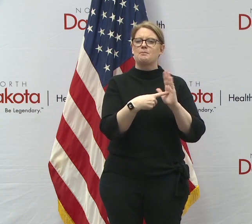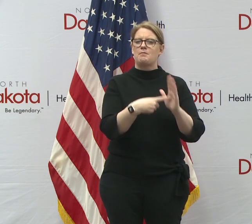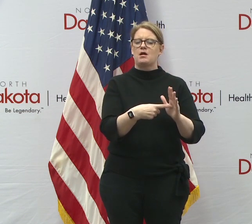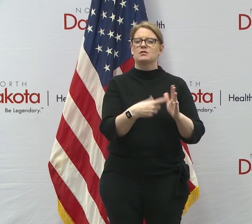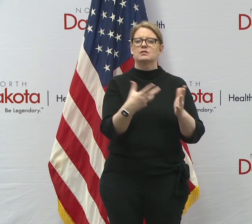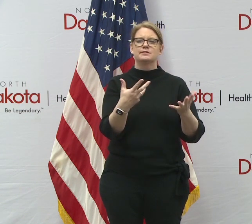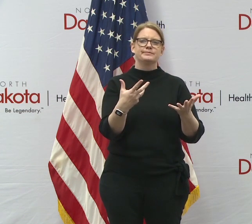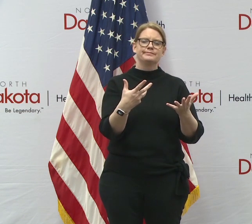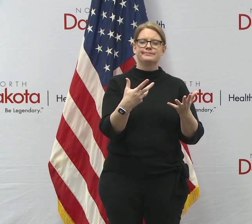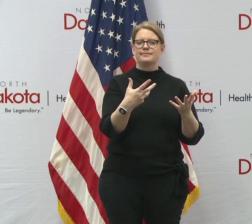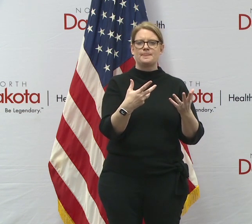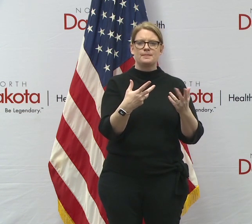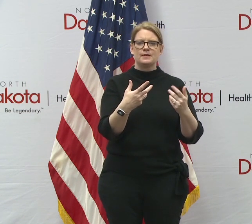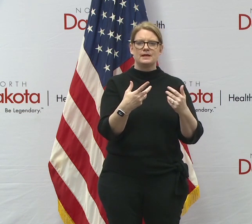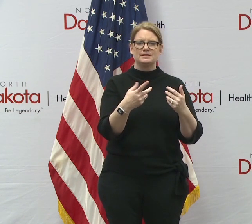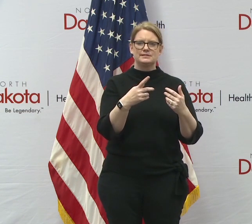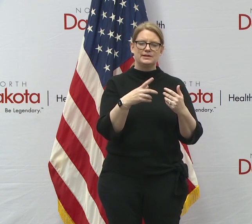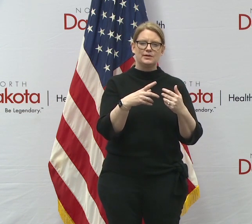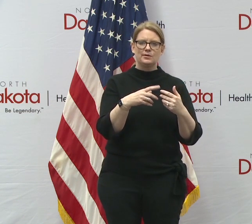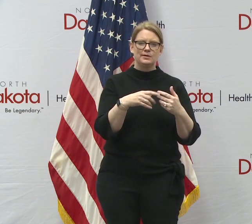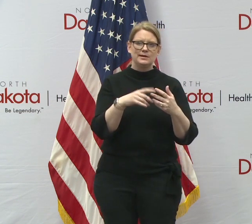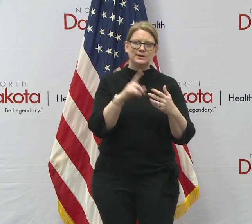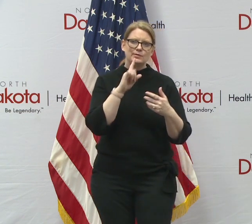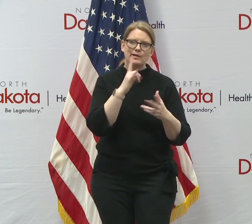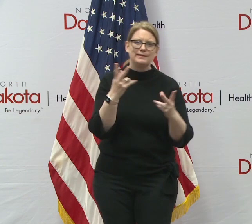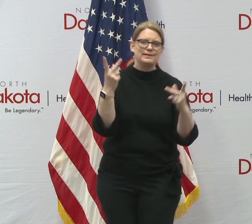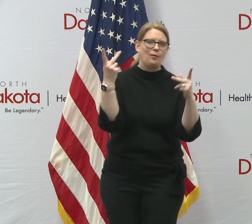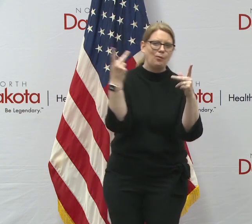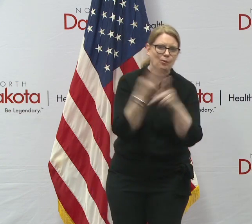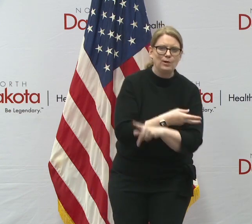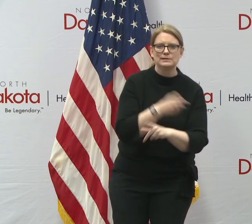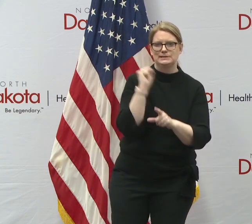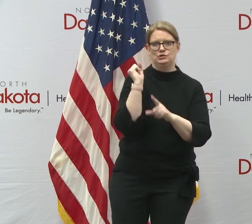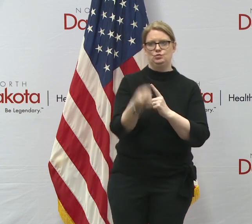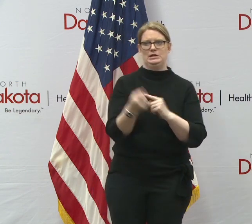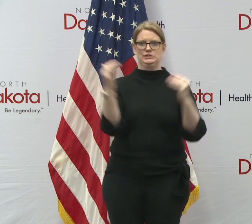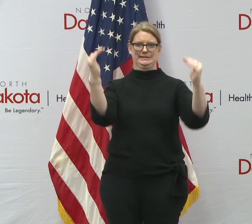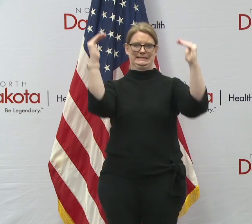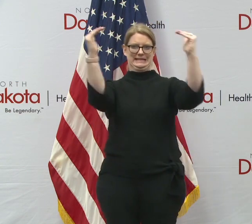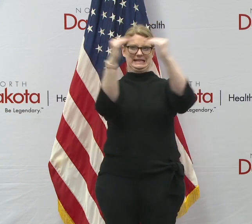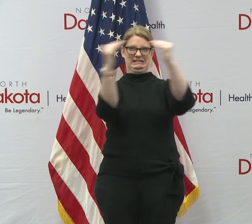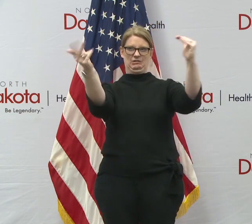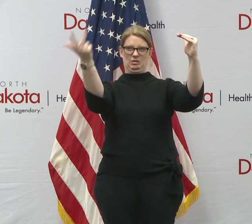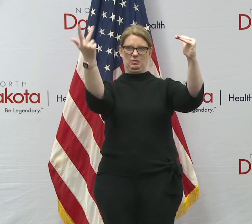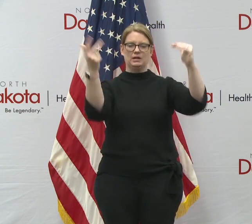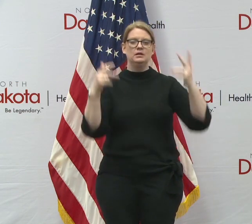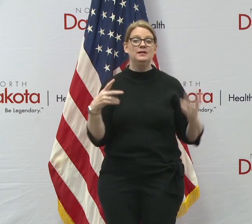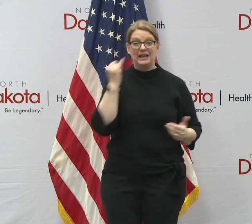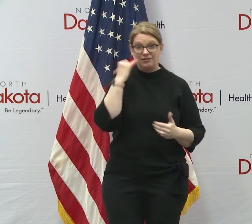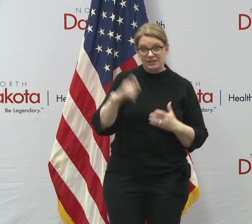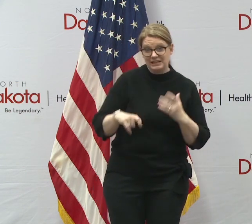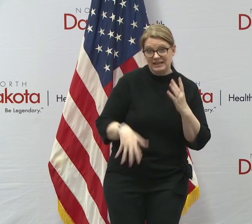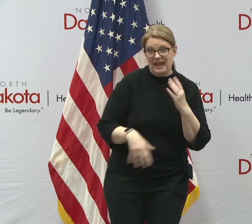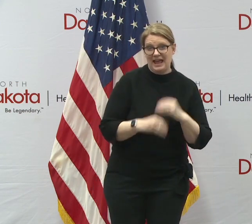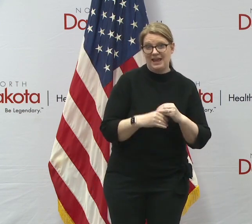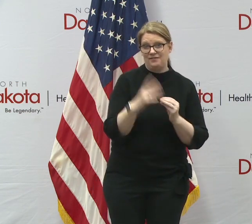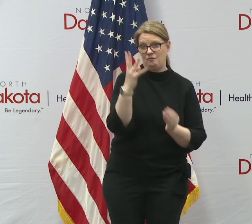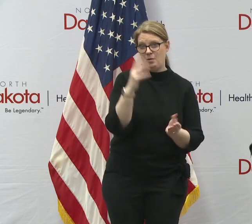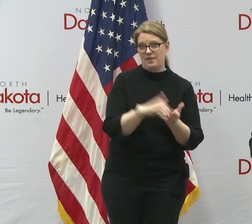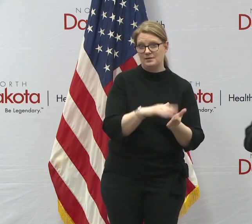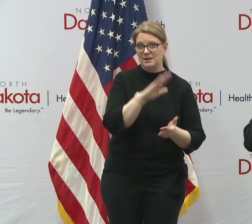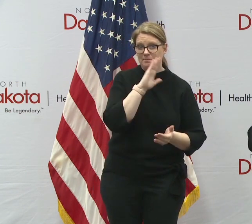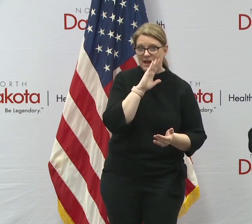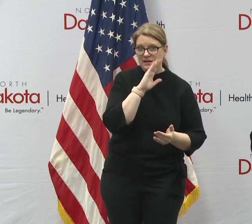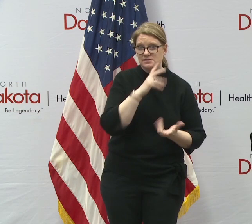the very worst case scenario. I mean, in the worst case scenario, we're saying, if we need to add another 4,000 beds